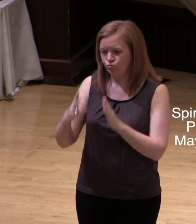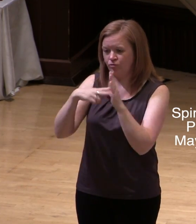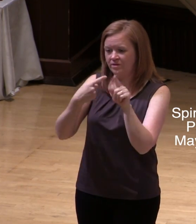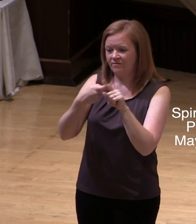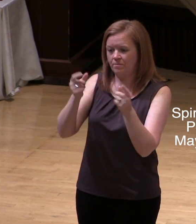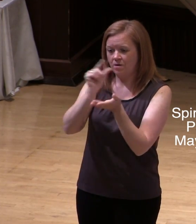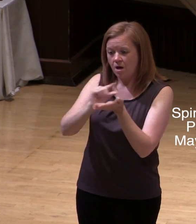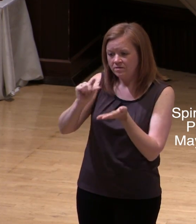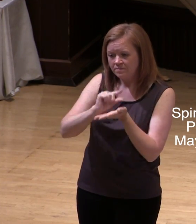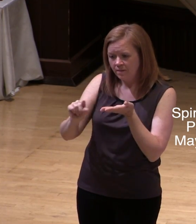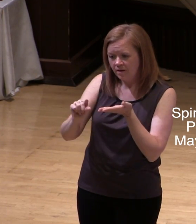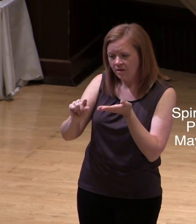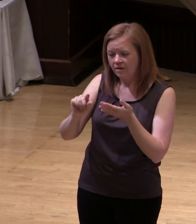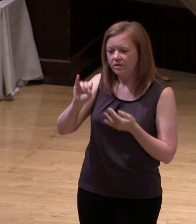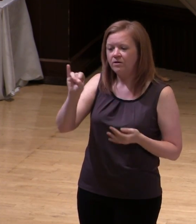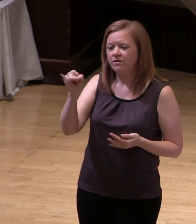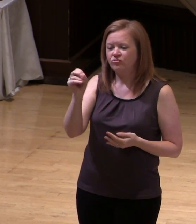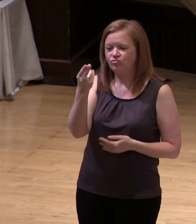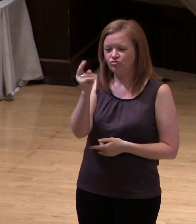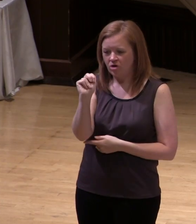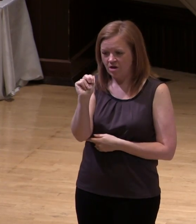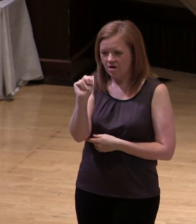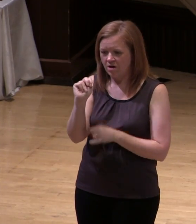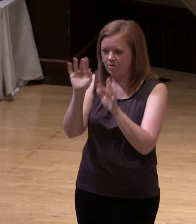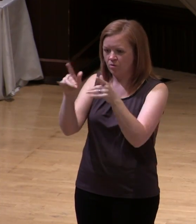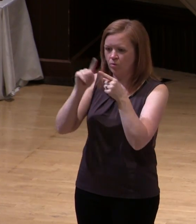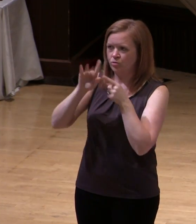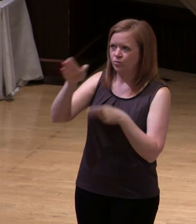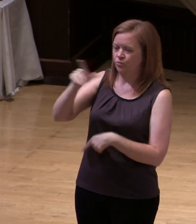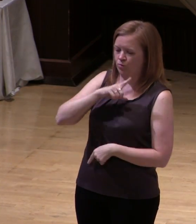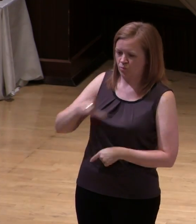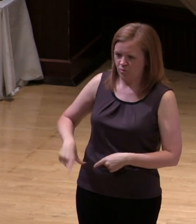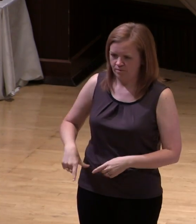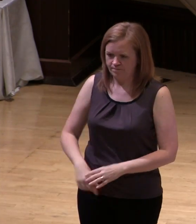A reading from the Gospel according to John.